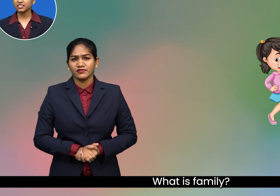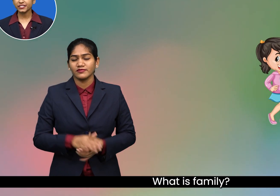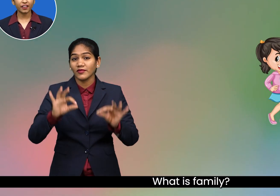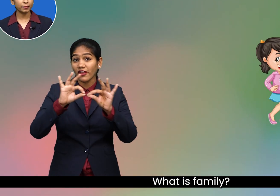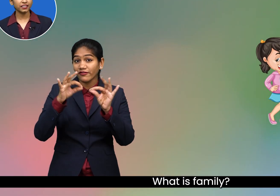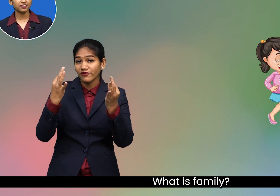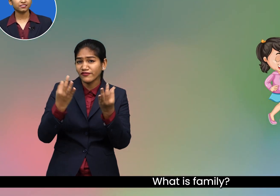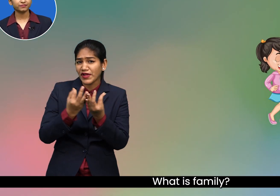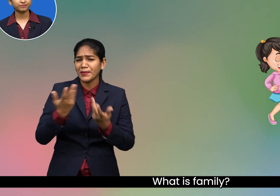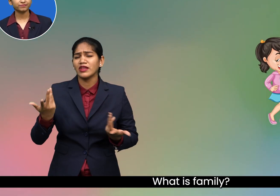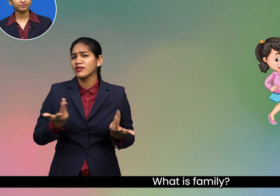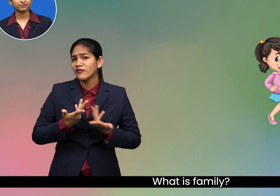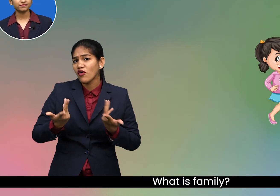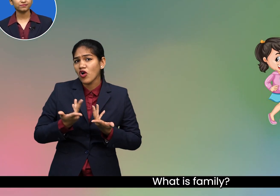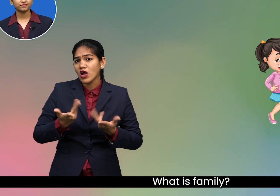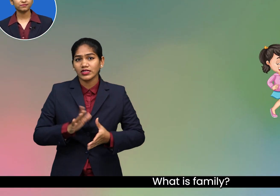What is family?